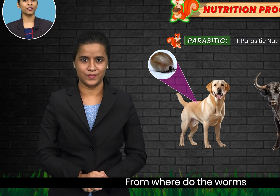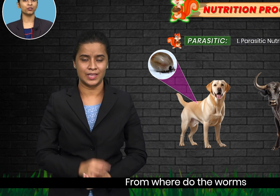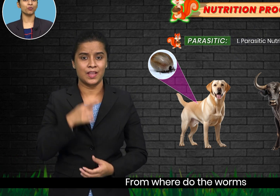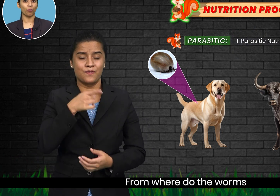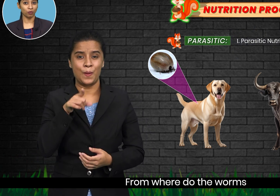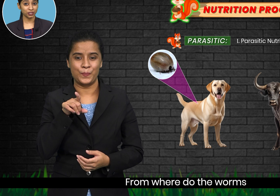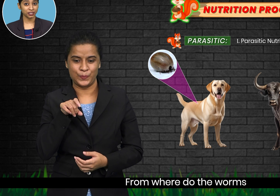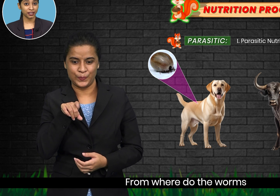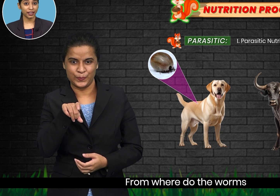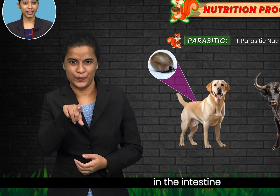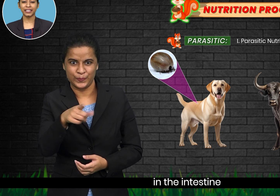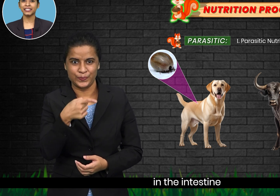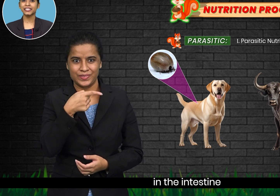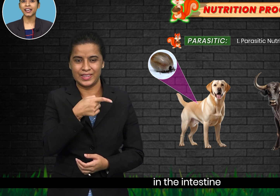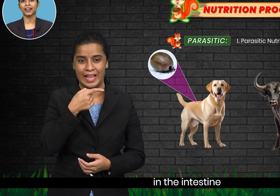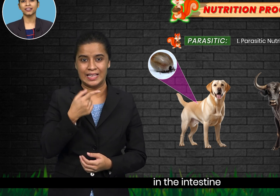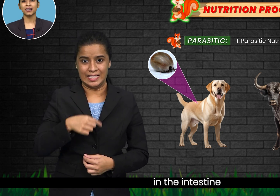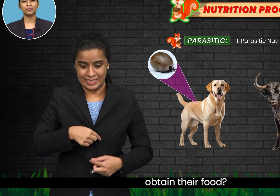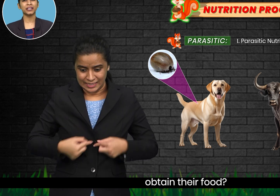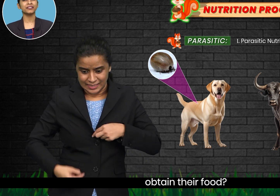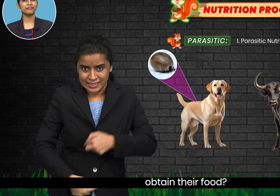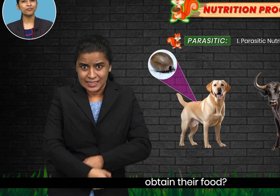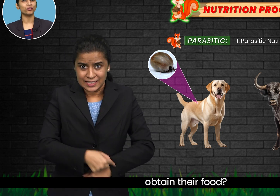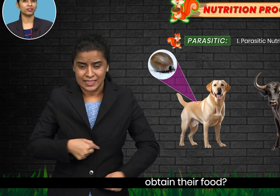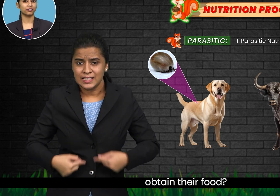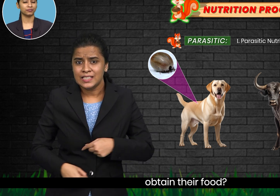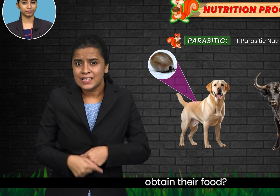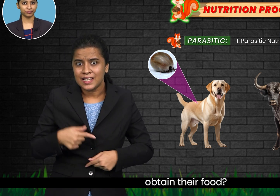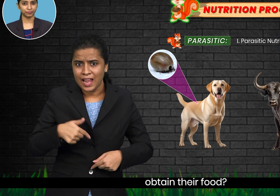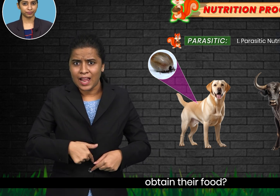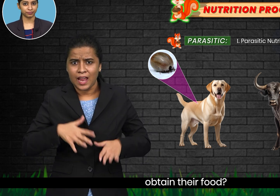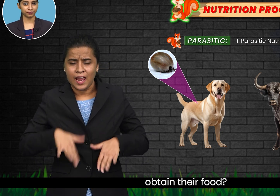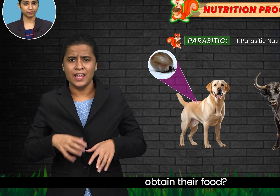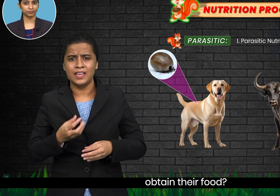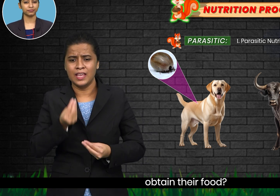From where do the worms in the intestine obtain their food?